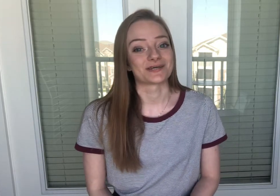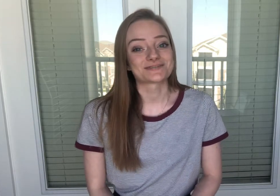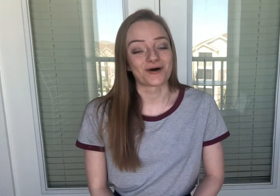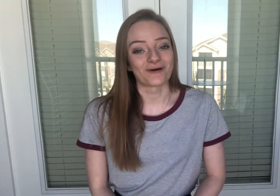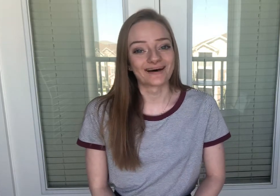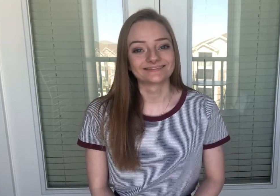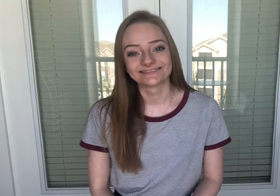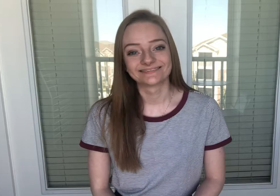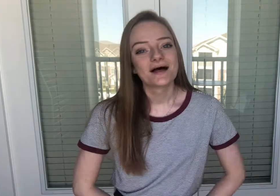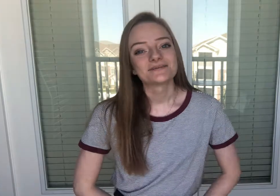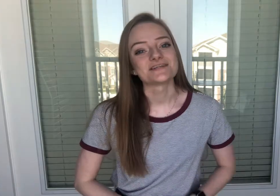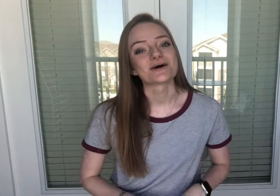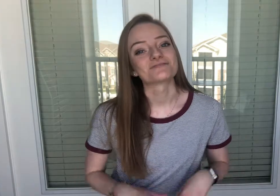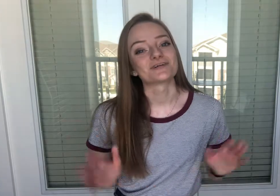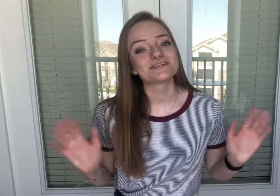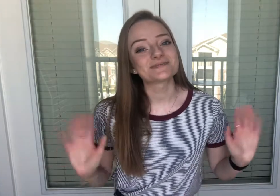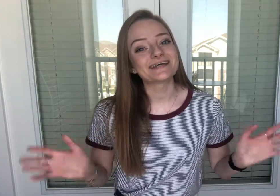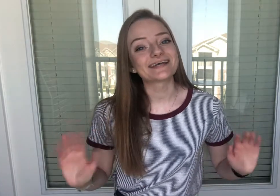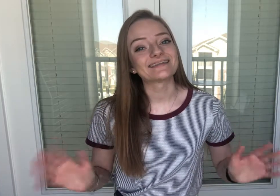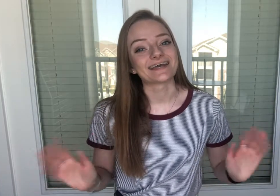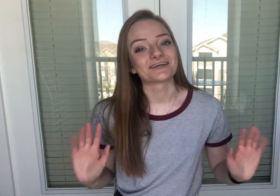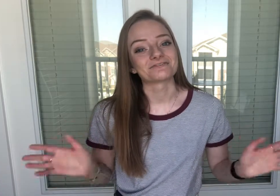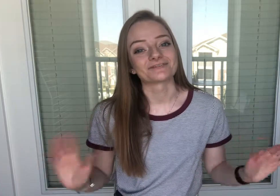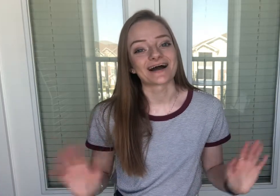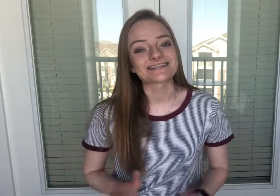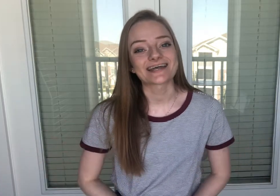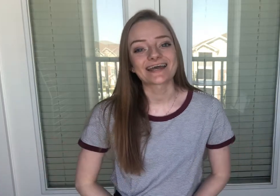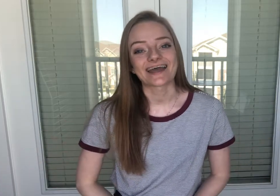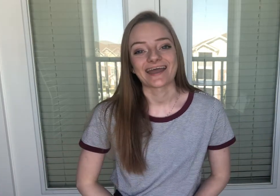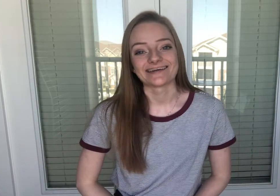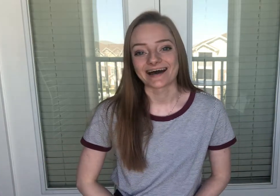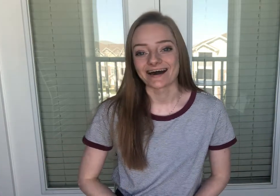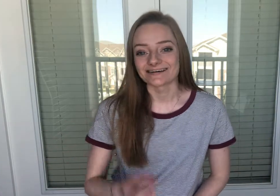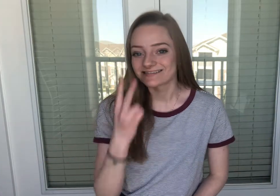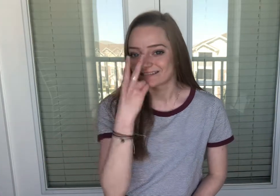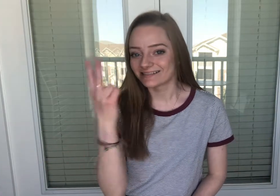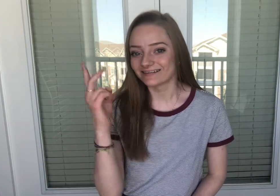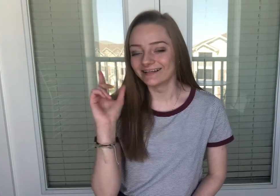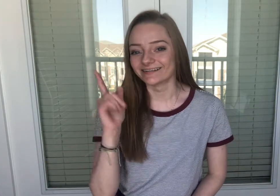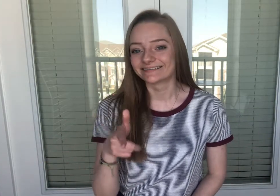so well. That's all for this week. Thank you for watching, and I'll see you later.